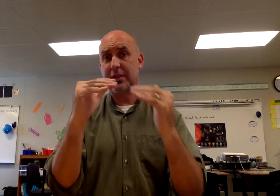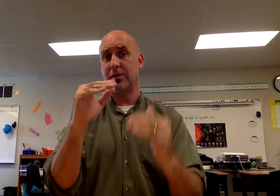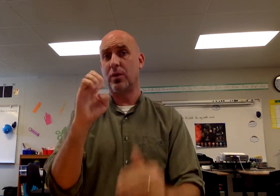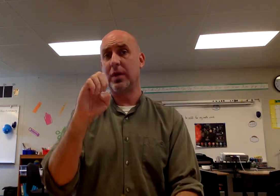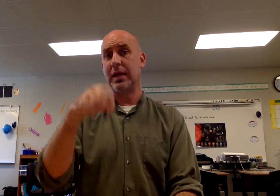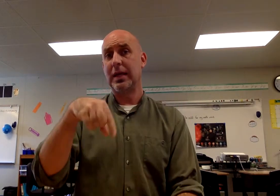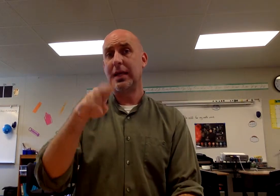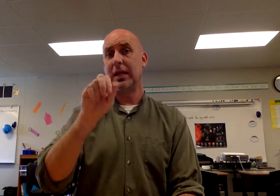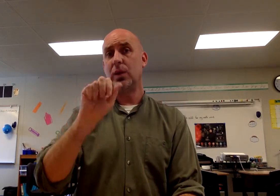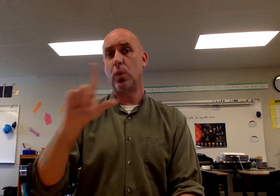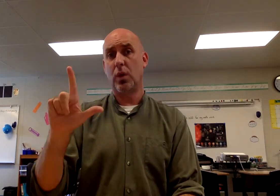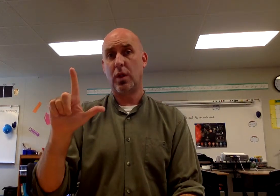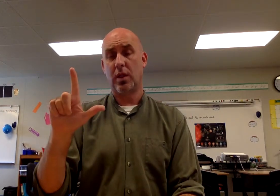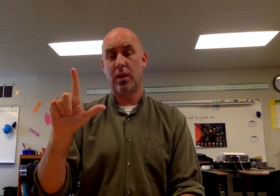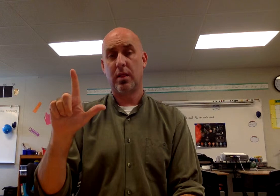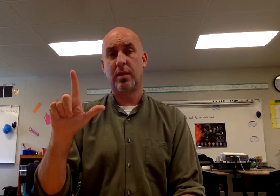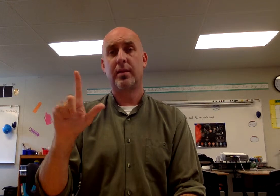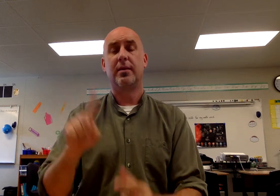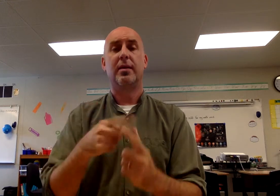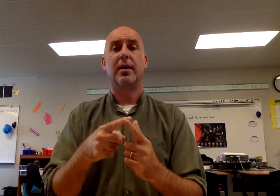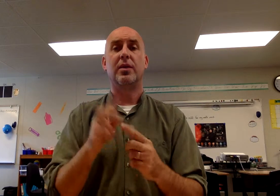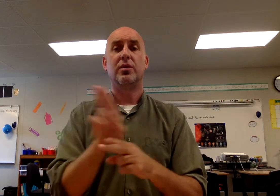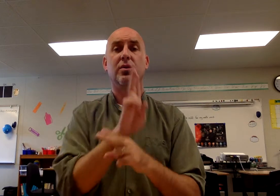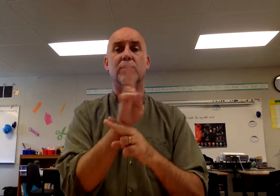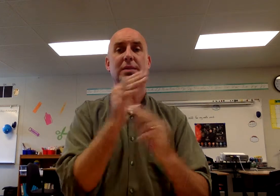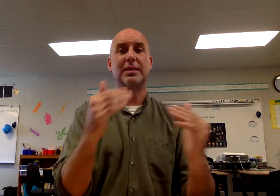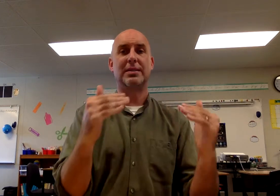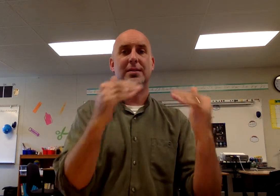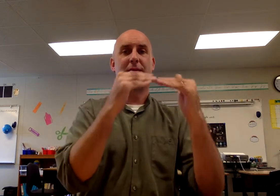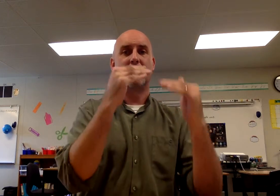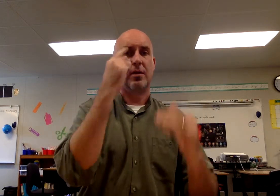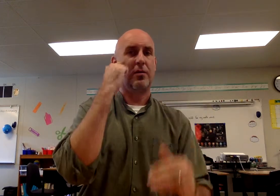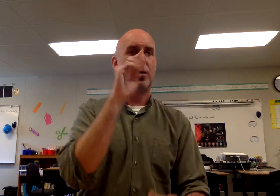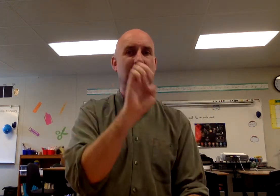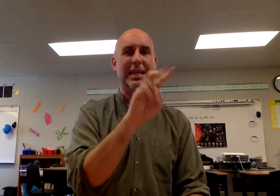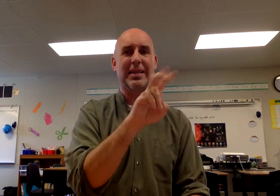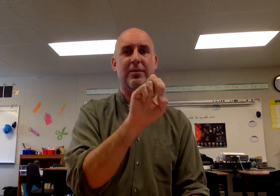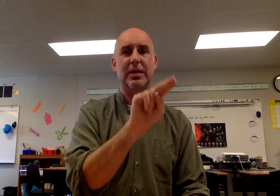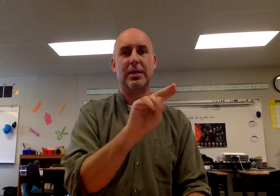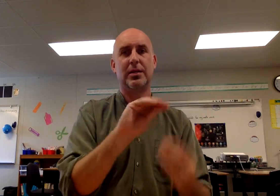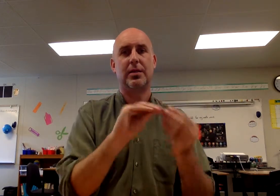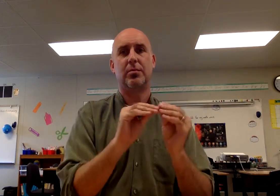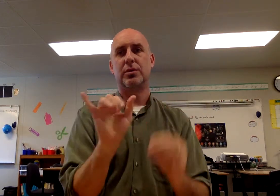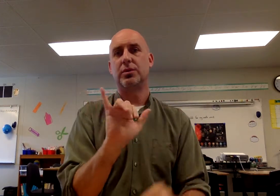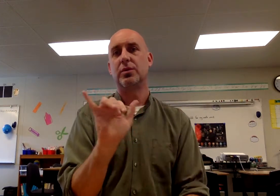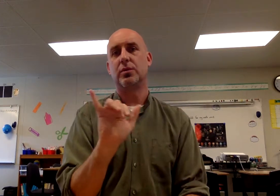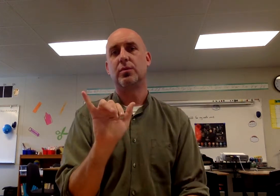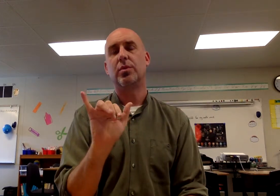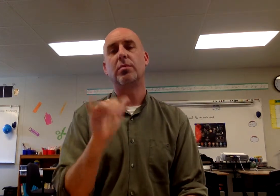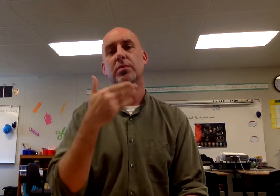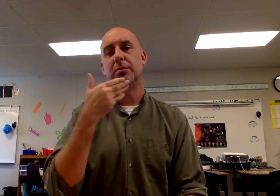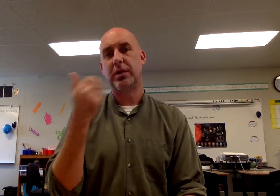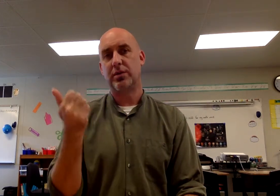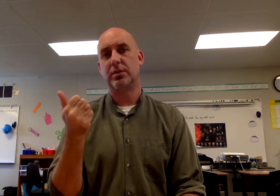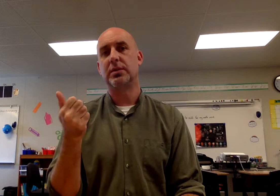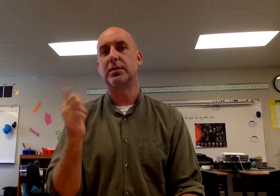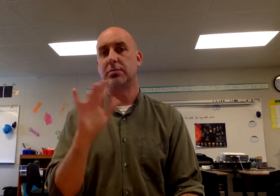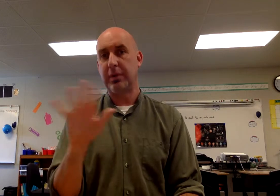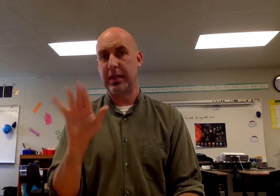for equal and then use this for even numbers too. Probably better to spell